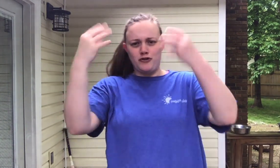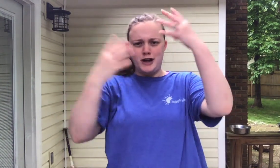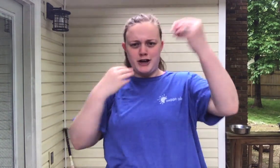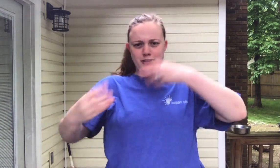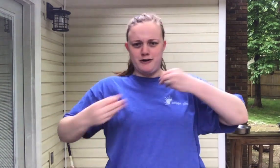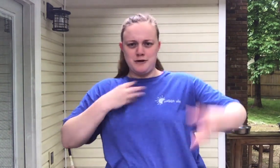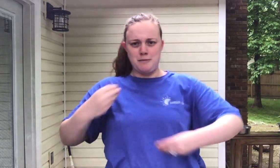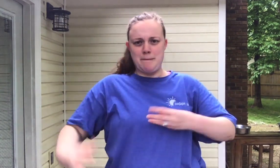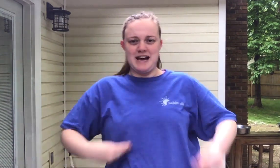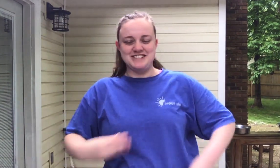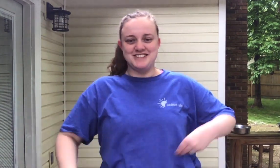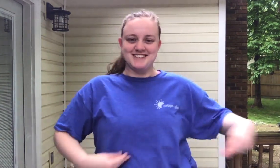gray patches.